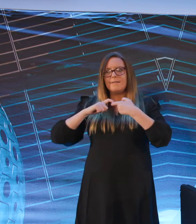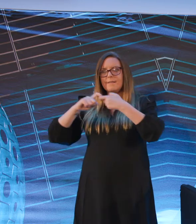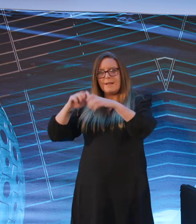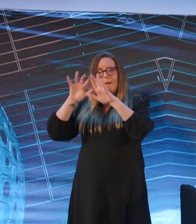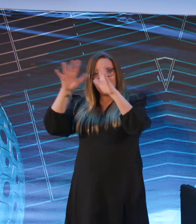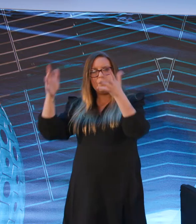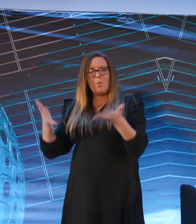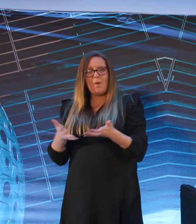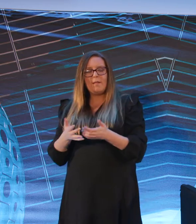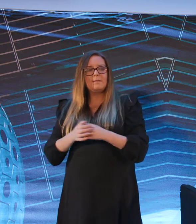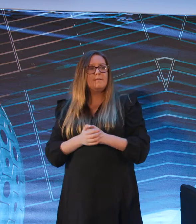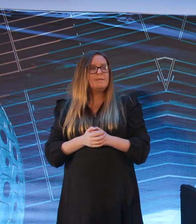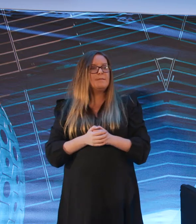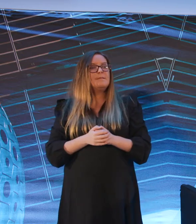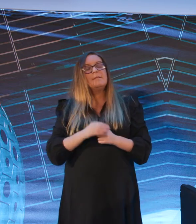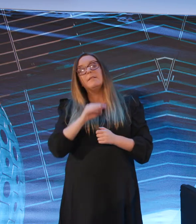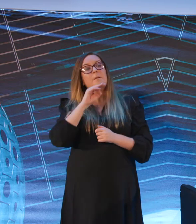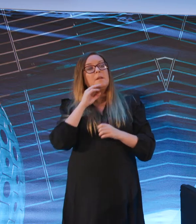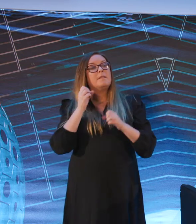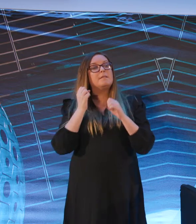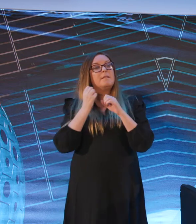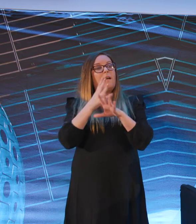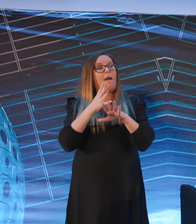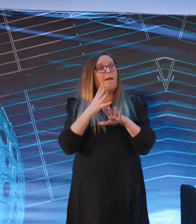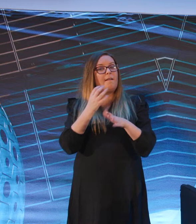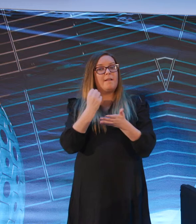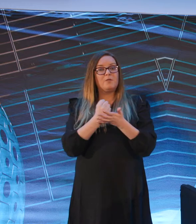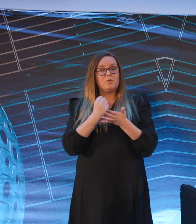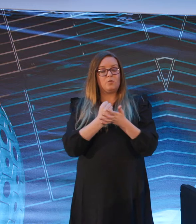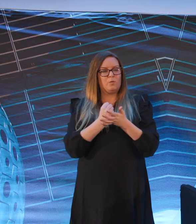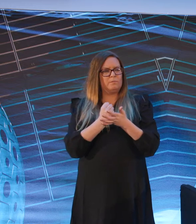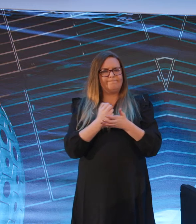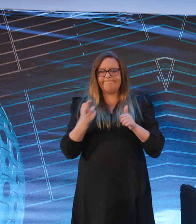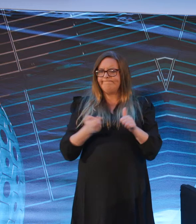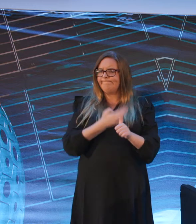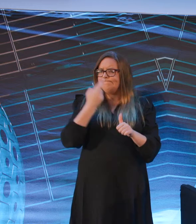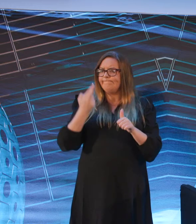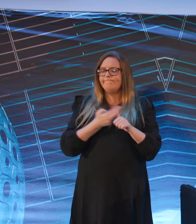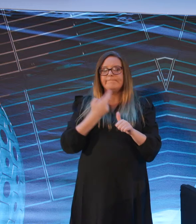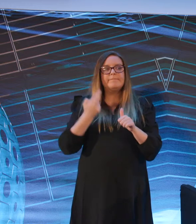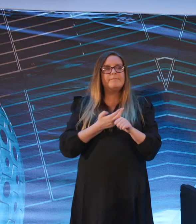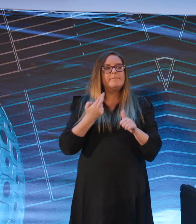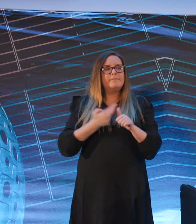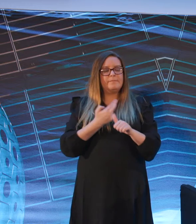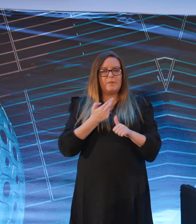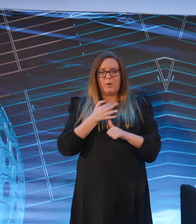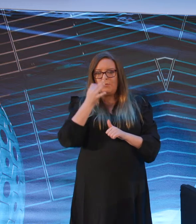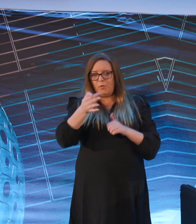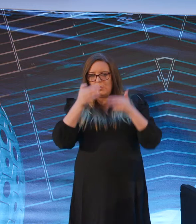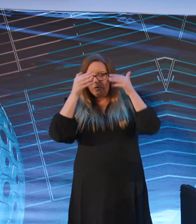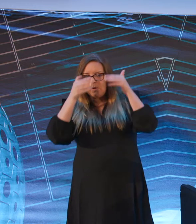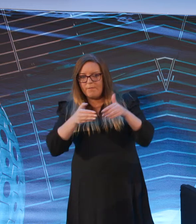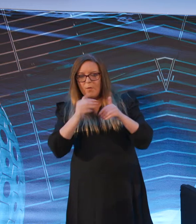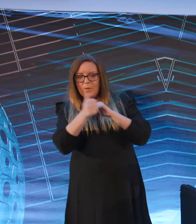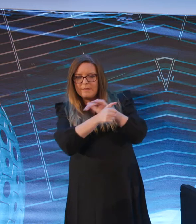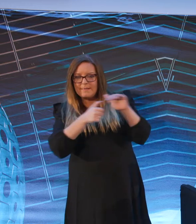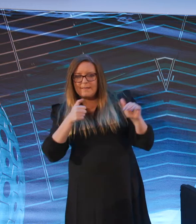Therefore, all our students will be equipped with future-focused competencies and